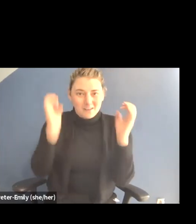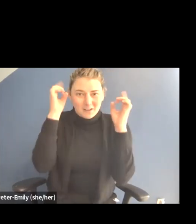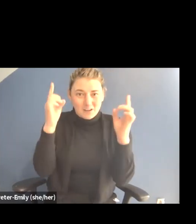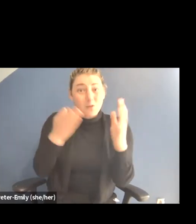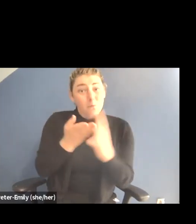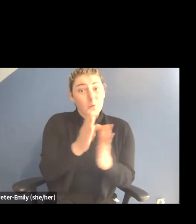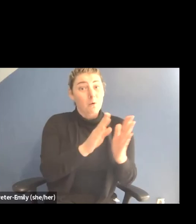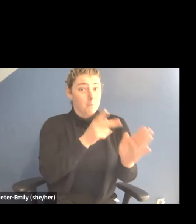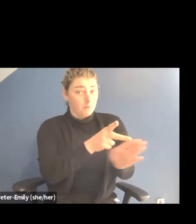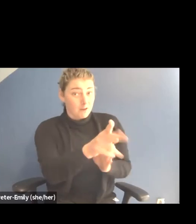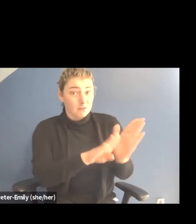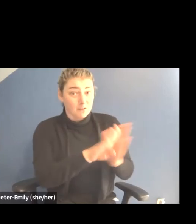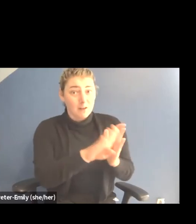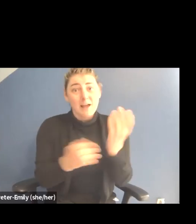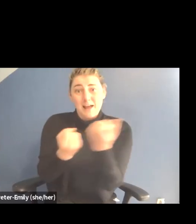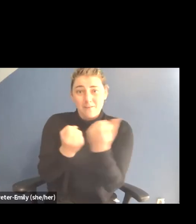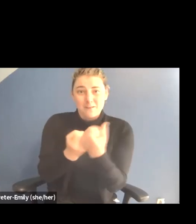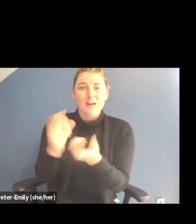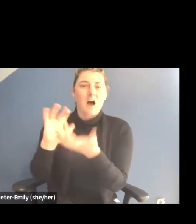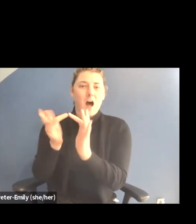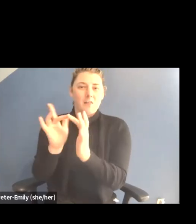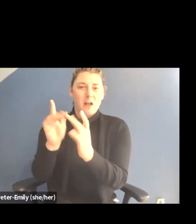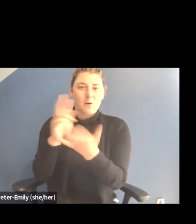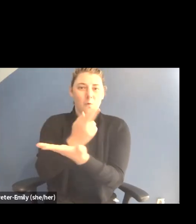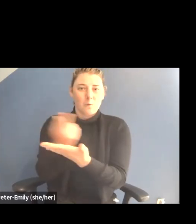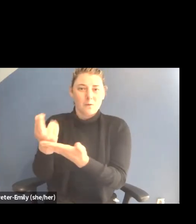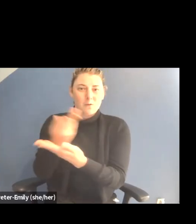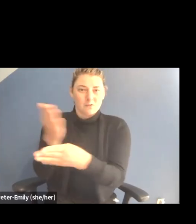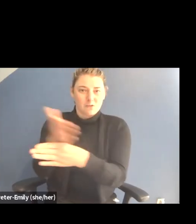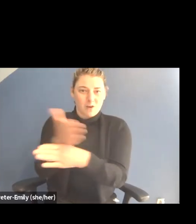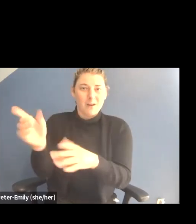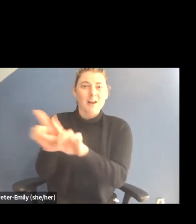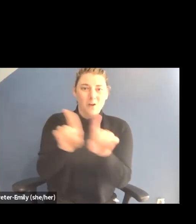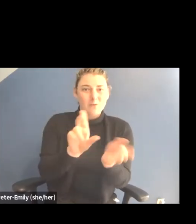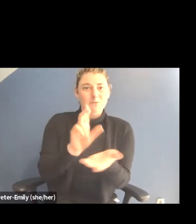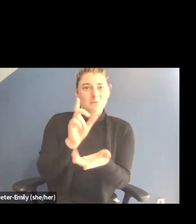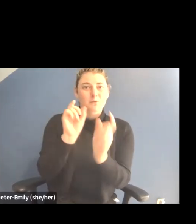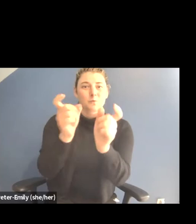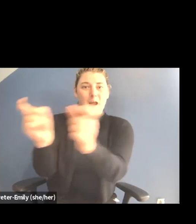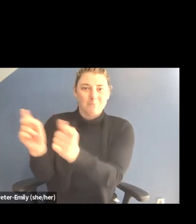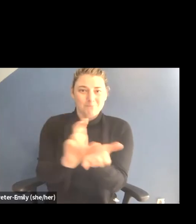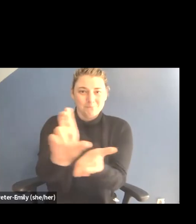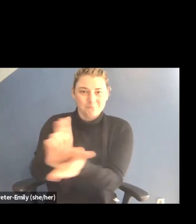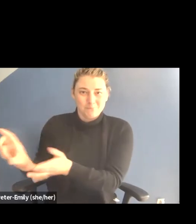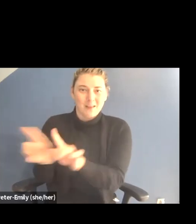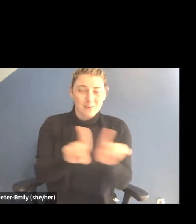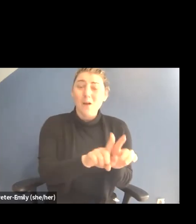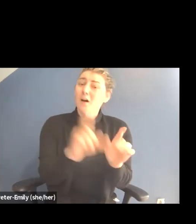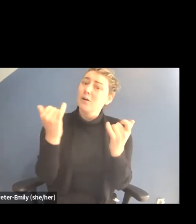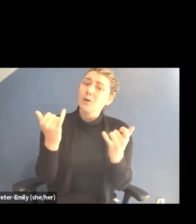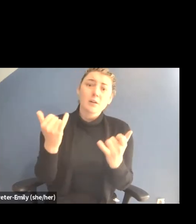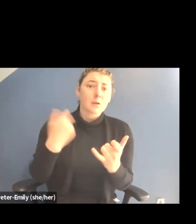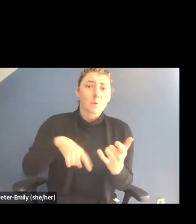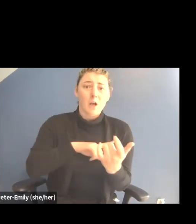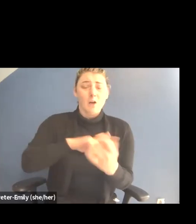development, advocacy, online resource sharing, and re-granting as well. And although we are currently